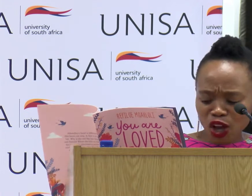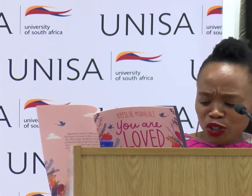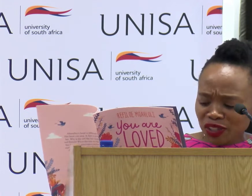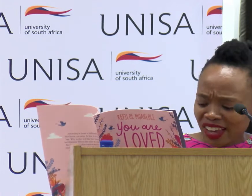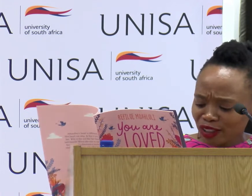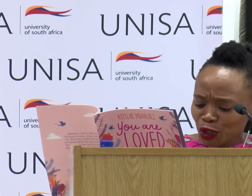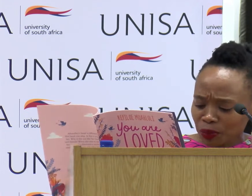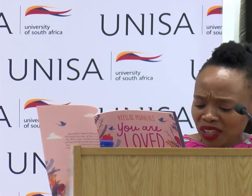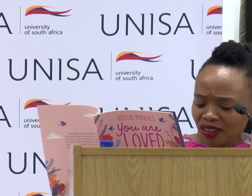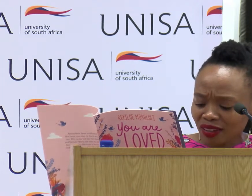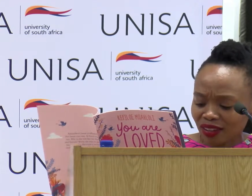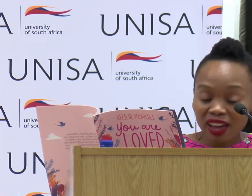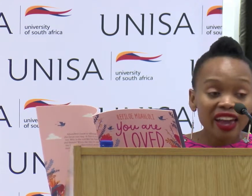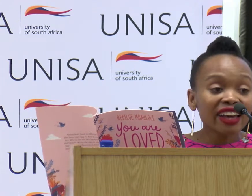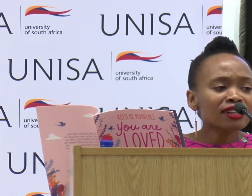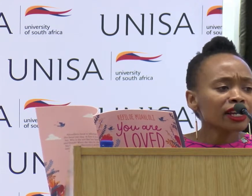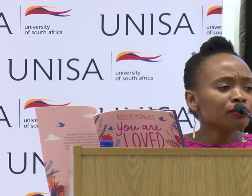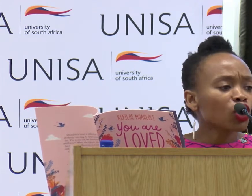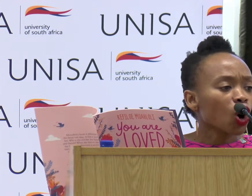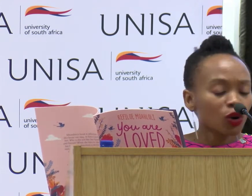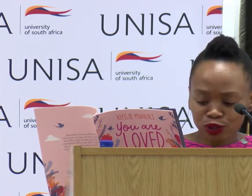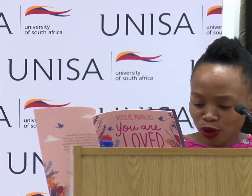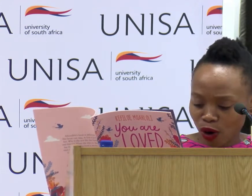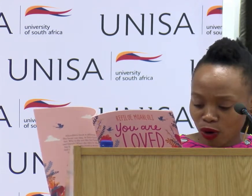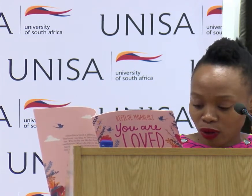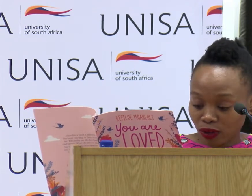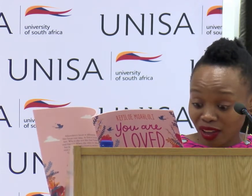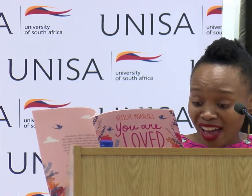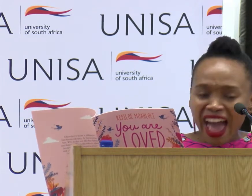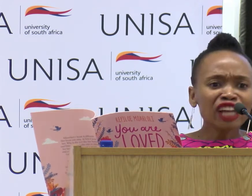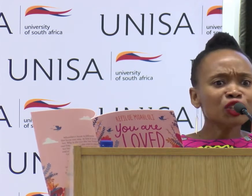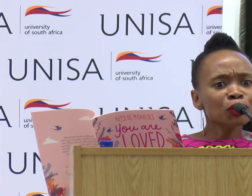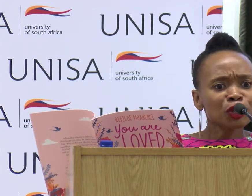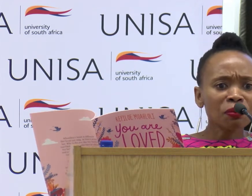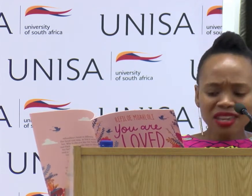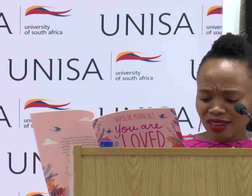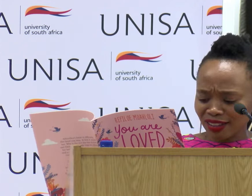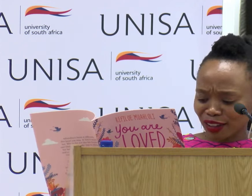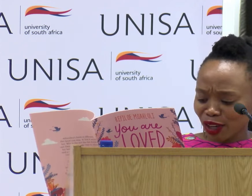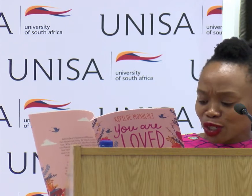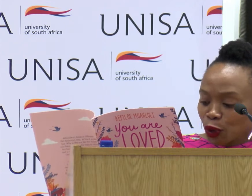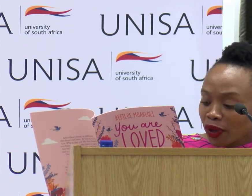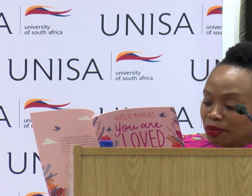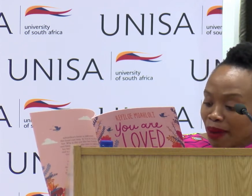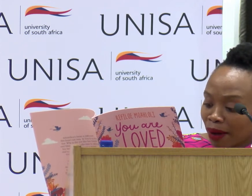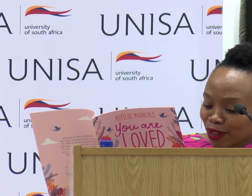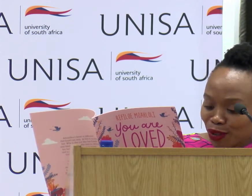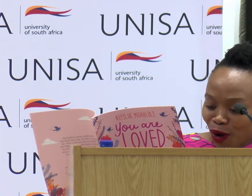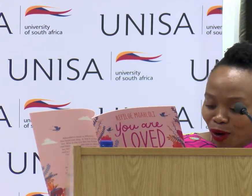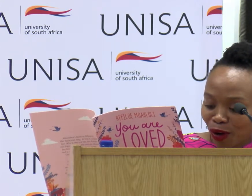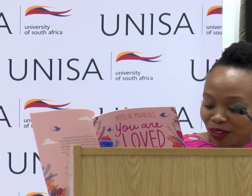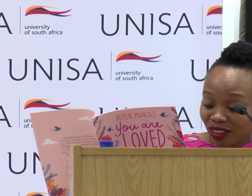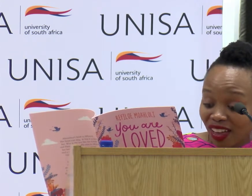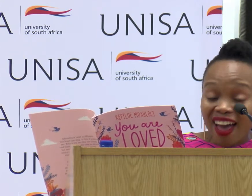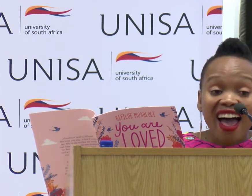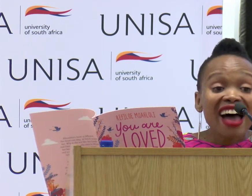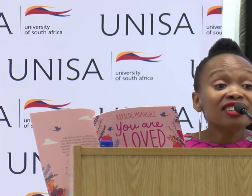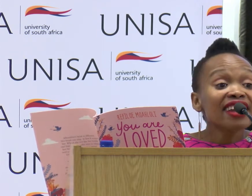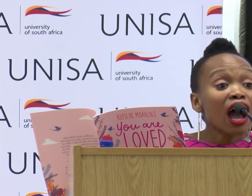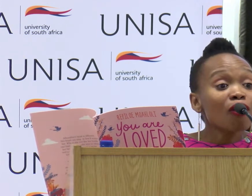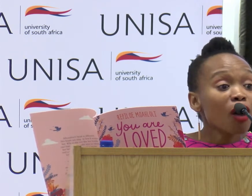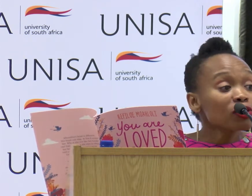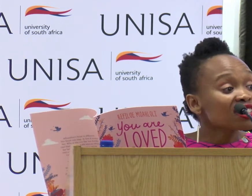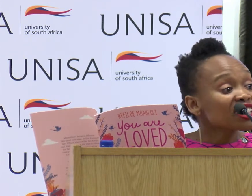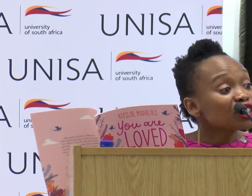That's the song you sang to me, exclaimed Gogo to Coco. And you to me, squealed Mama to Gogo.